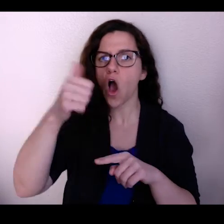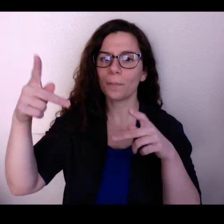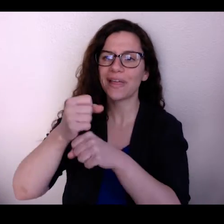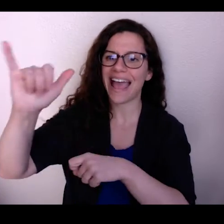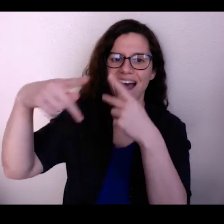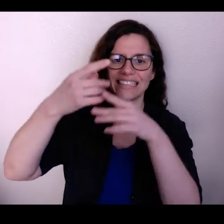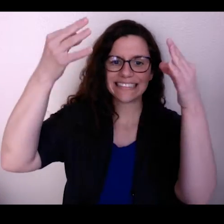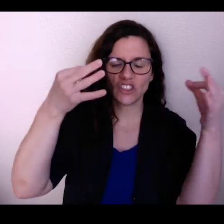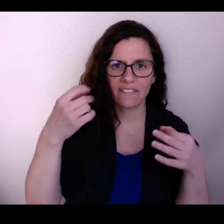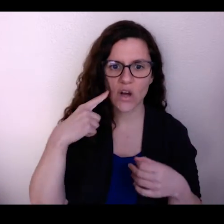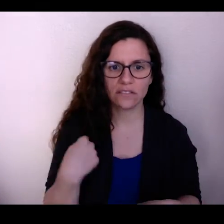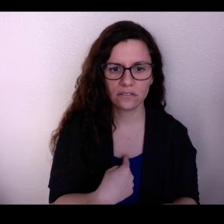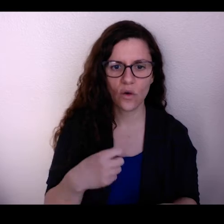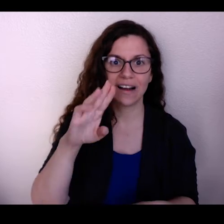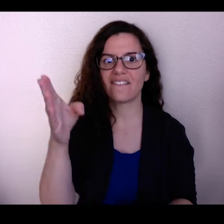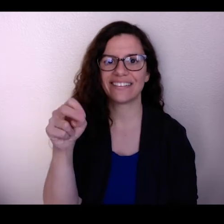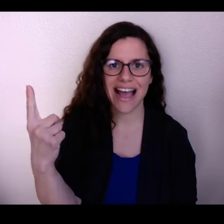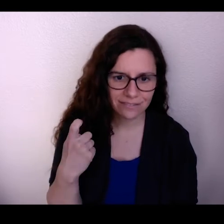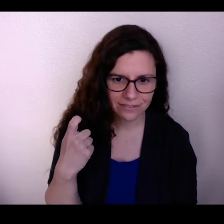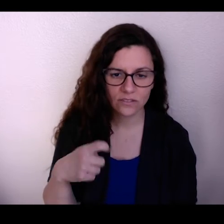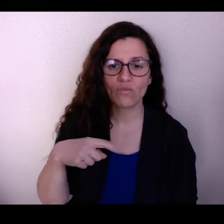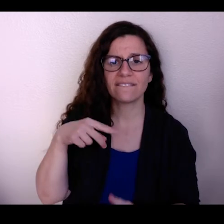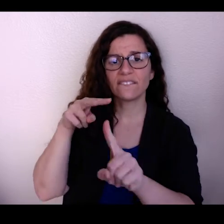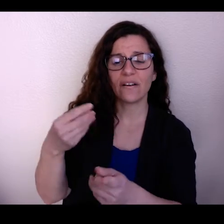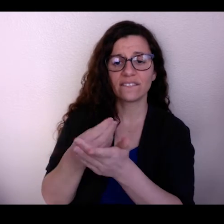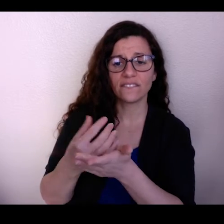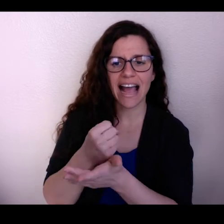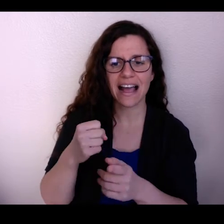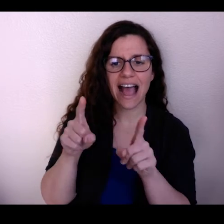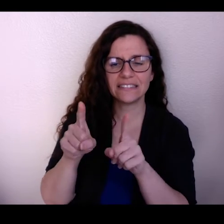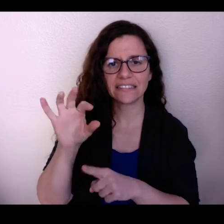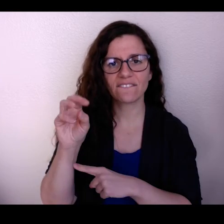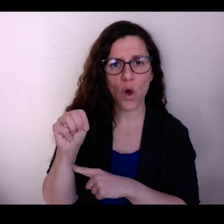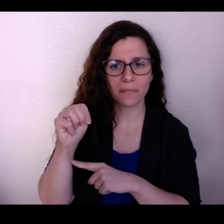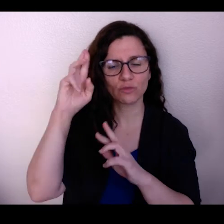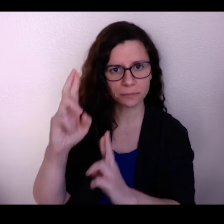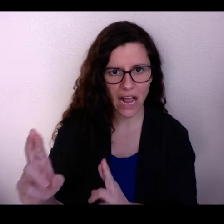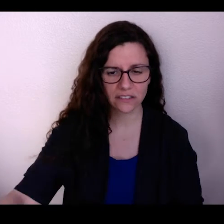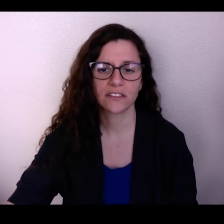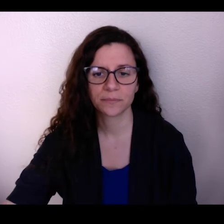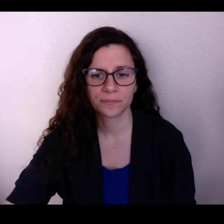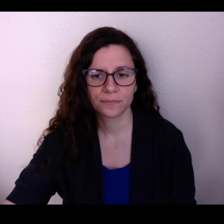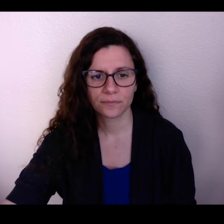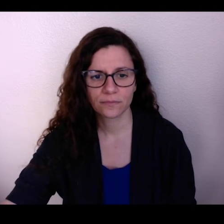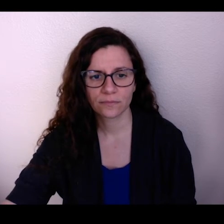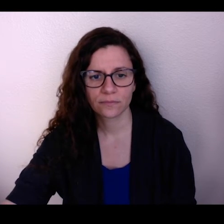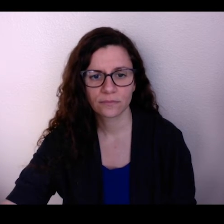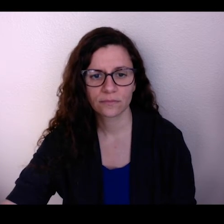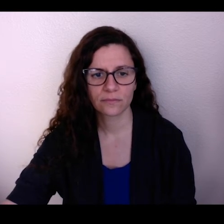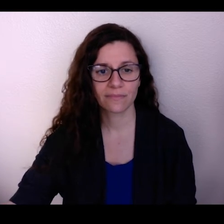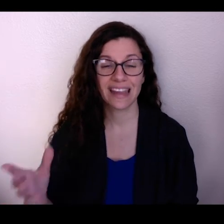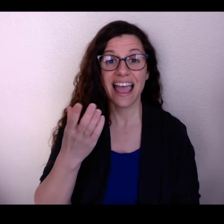people making that kind of decision for us or never even asking. So I view fundraising as a form of respect.